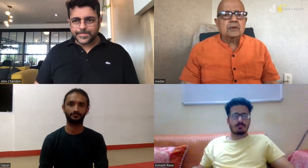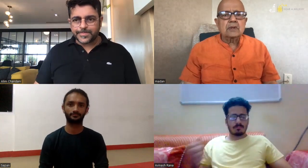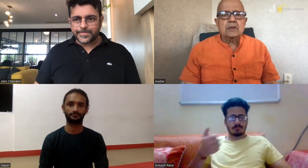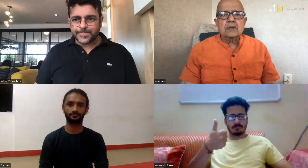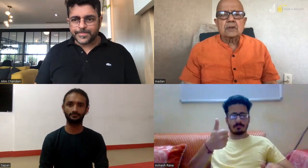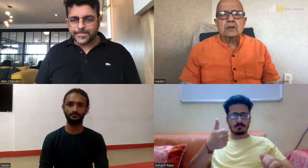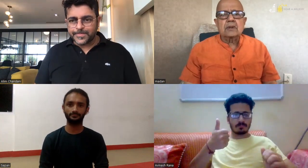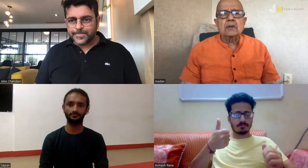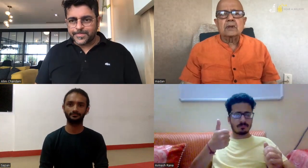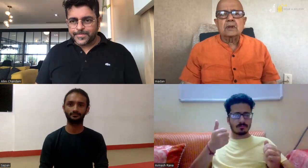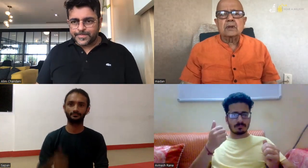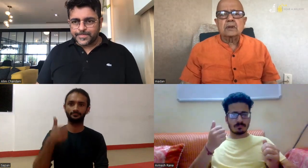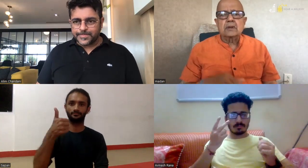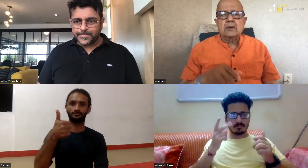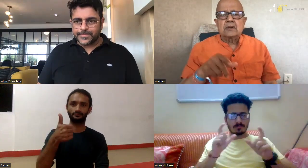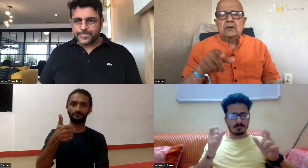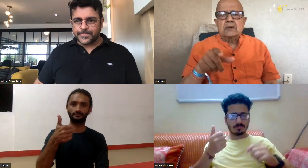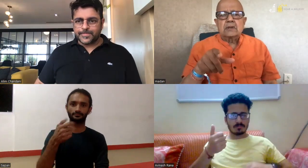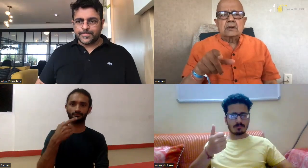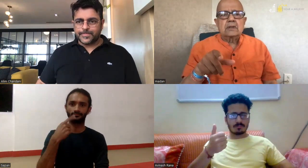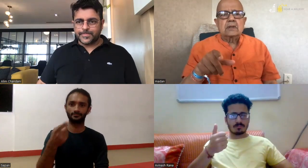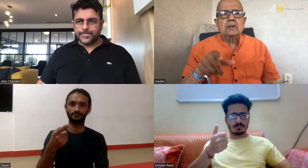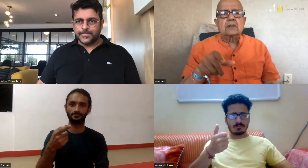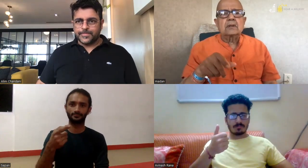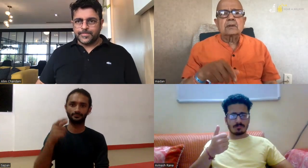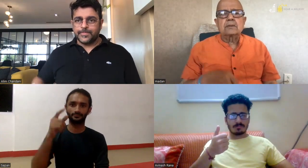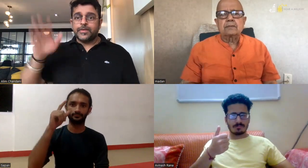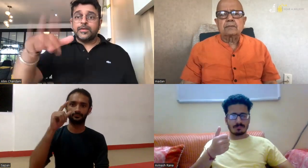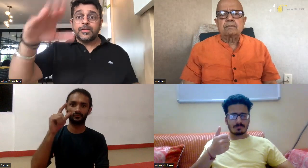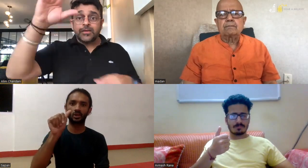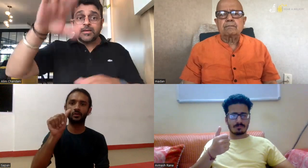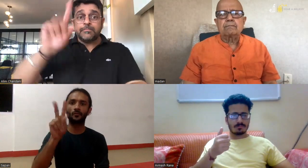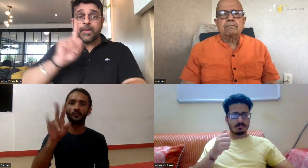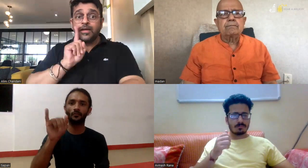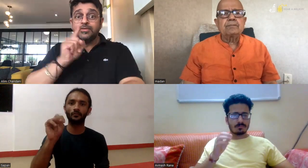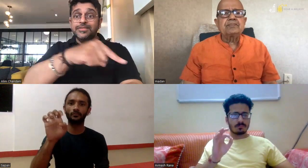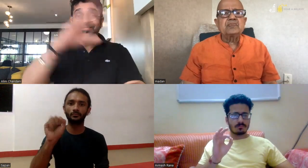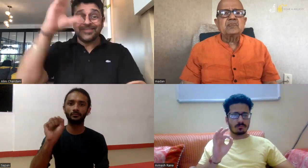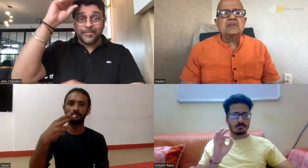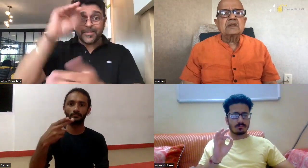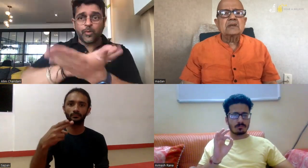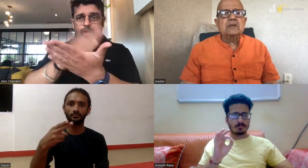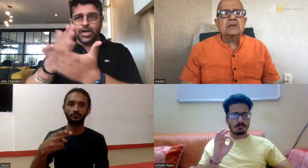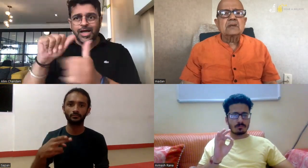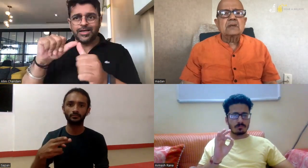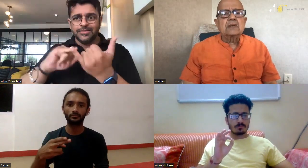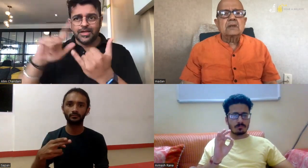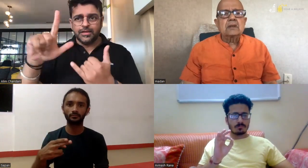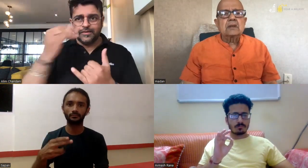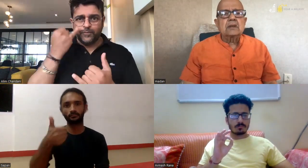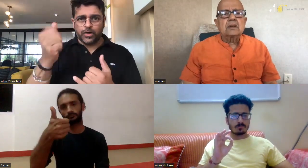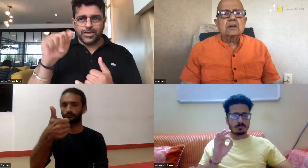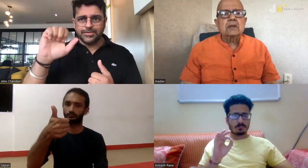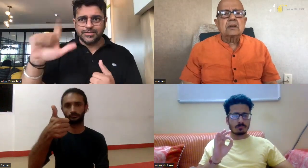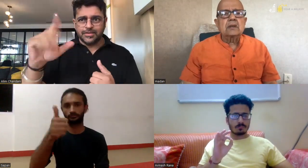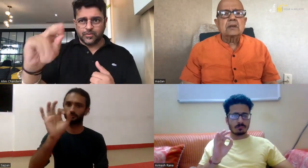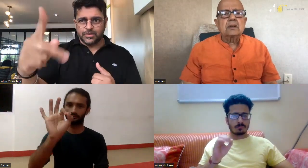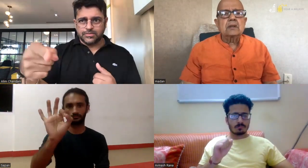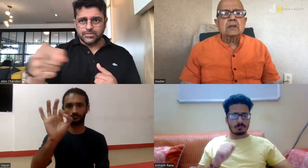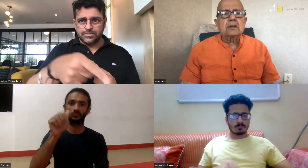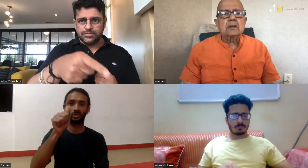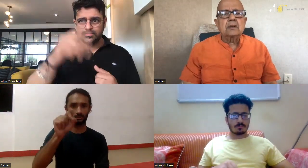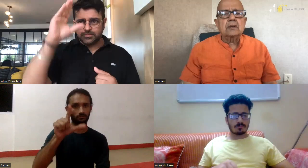the video and then they can provide you, right? And you can do the translation, right? Okay, yes. So now